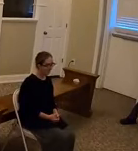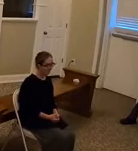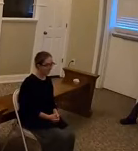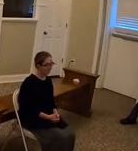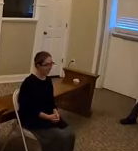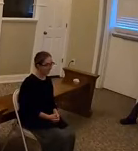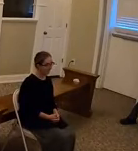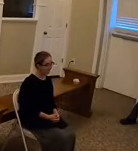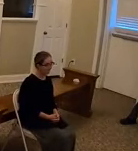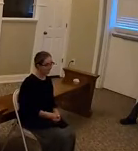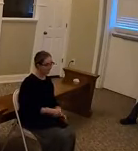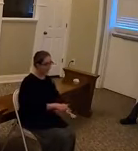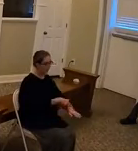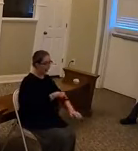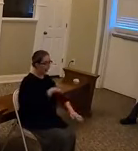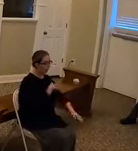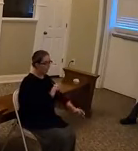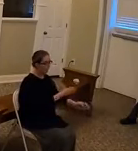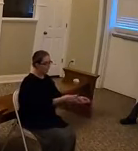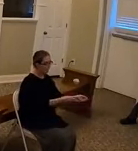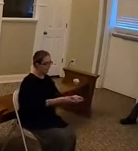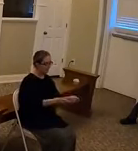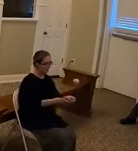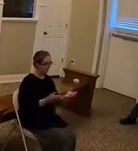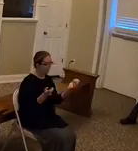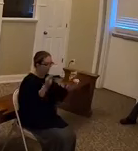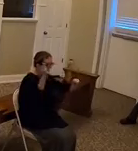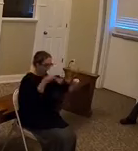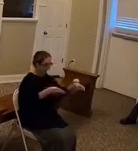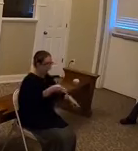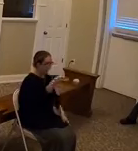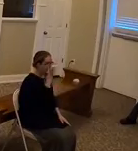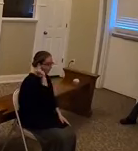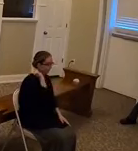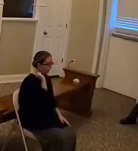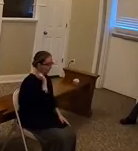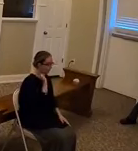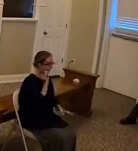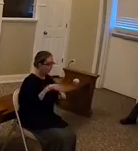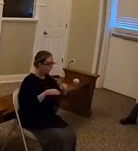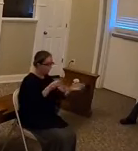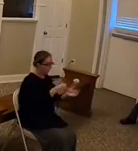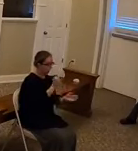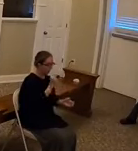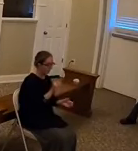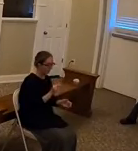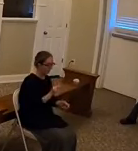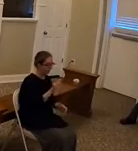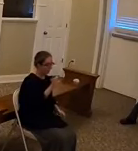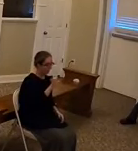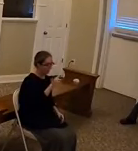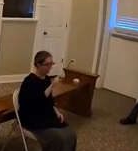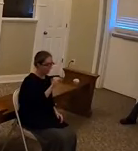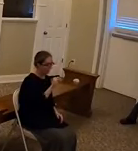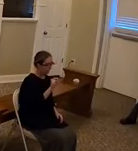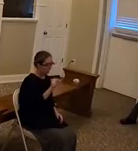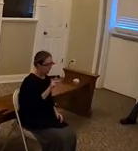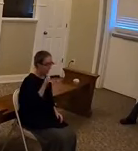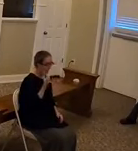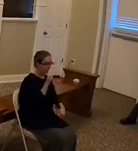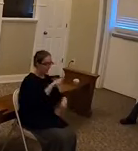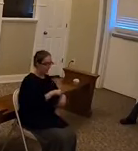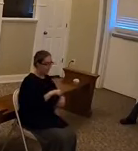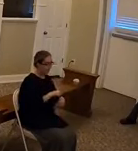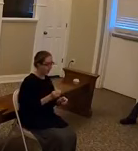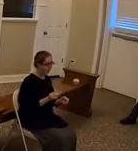It was quite a lengthy process. And what would happen was, they would do this little ceremony three times,